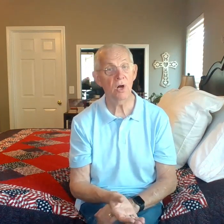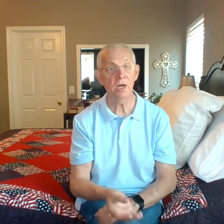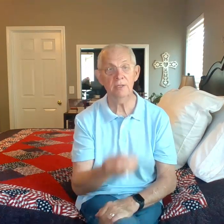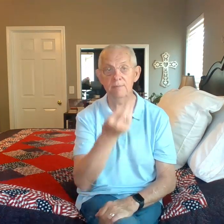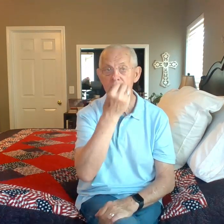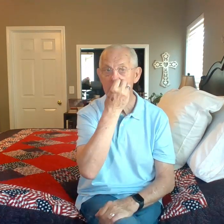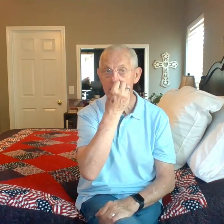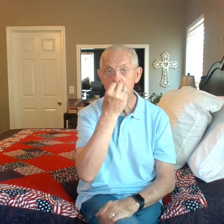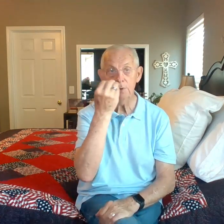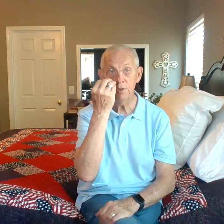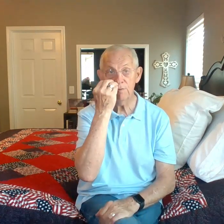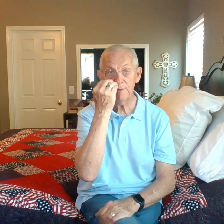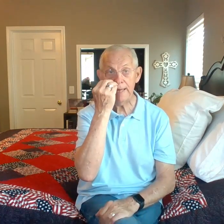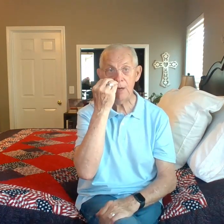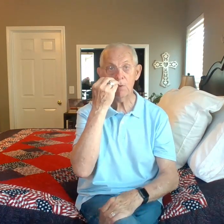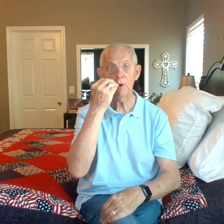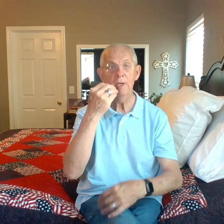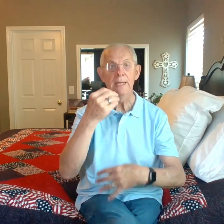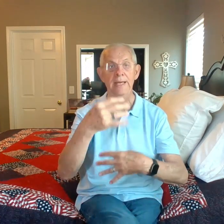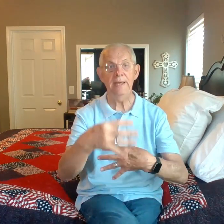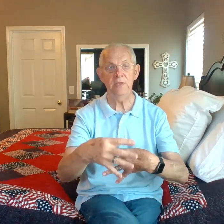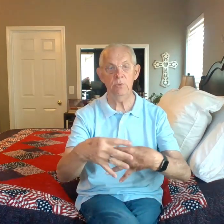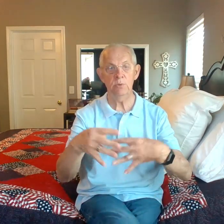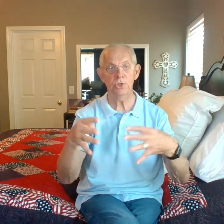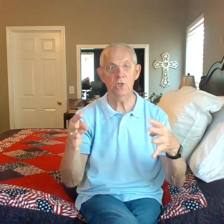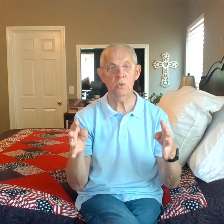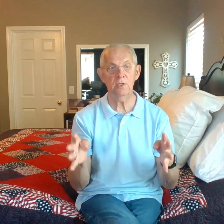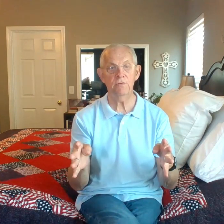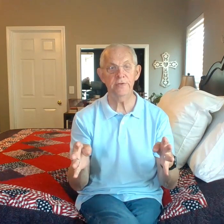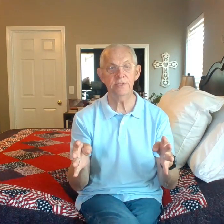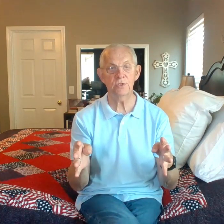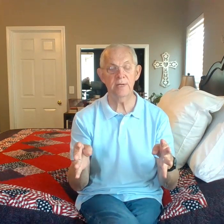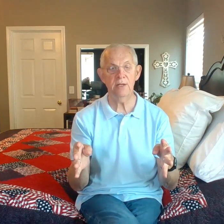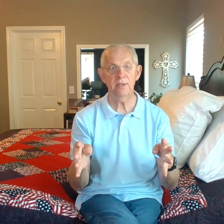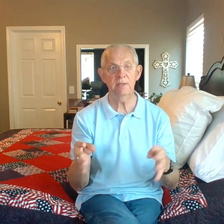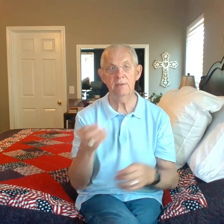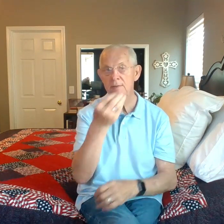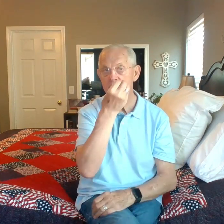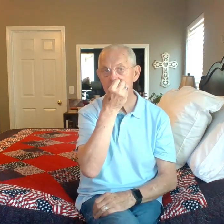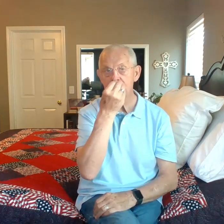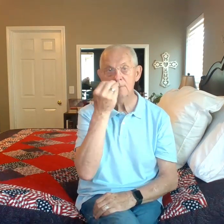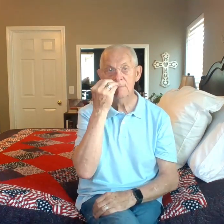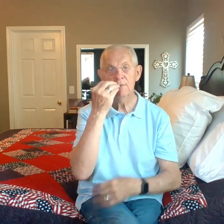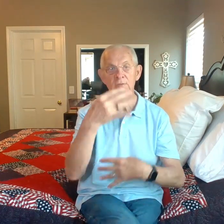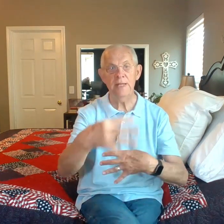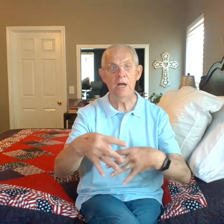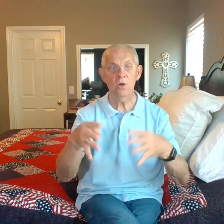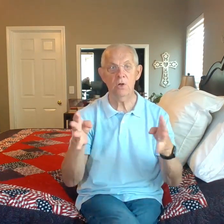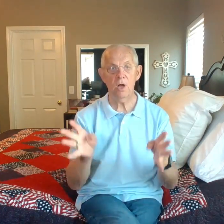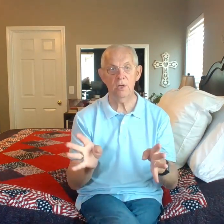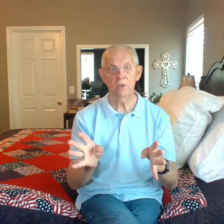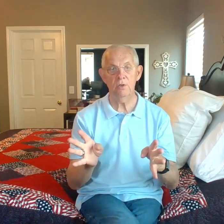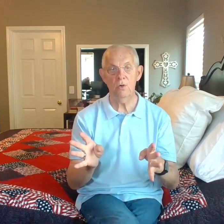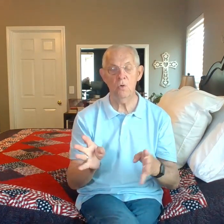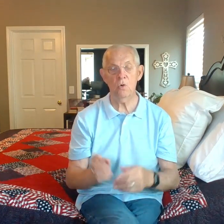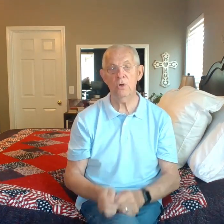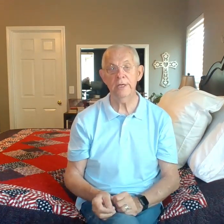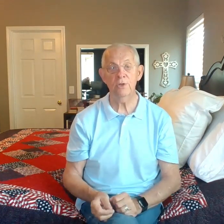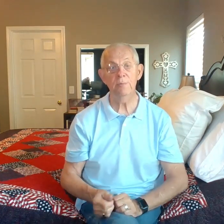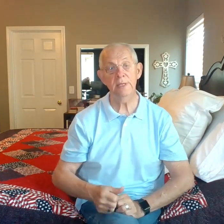garden, you would do flower, and then you would show a little fence around it. Flower garden. Or it could be